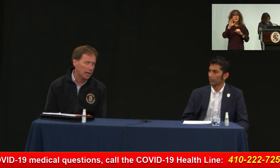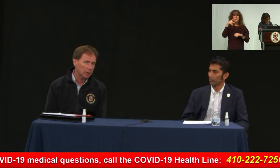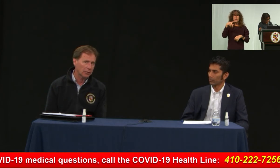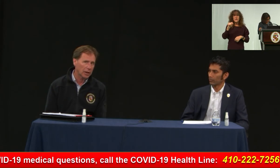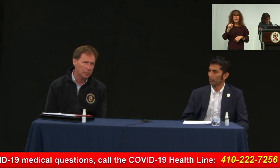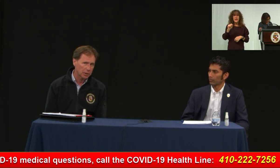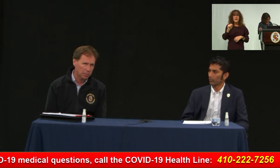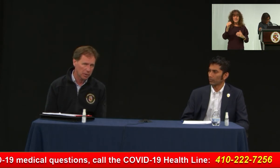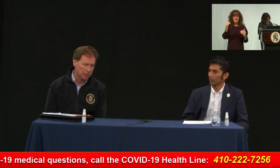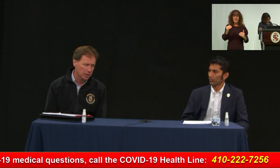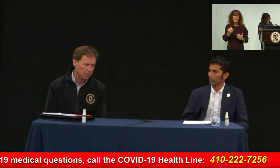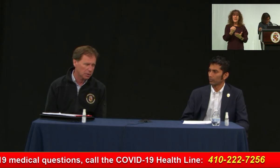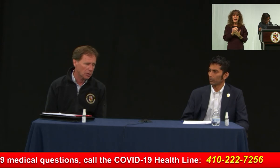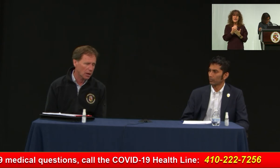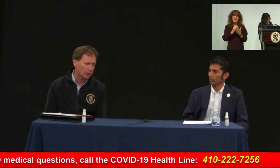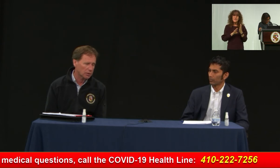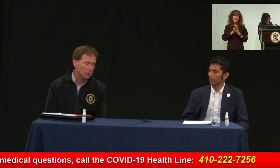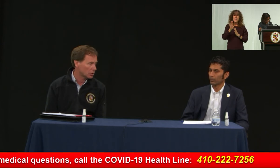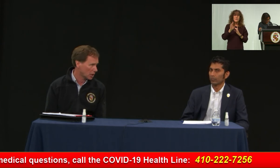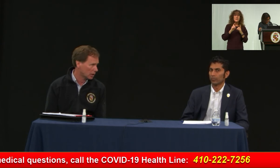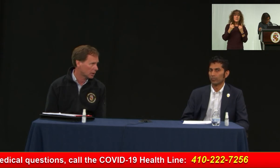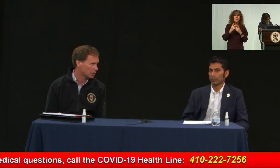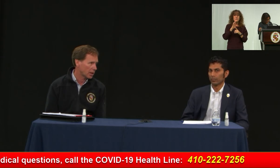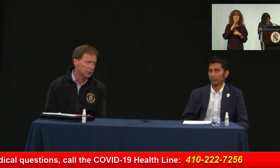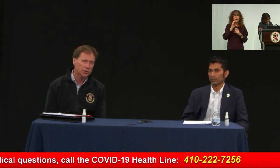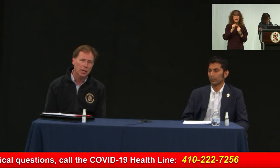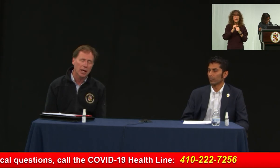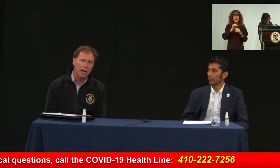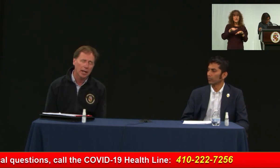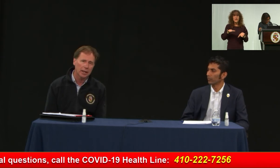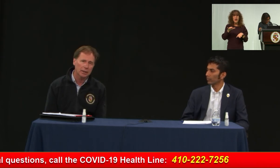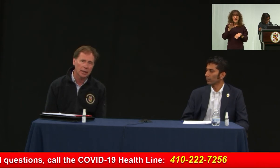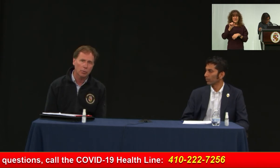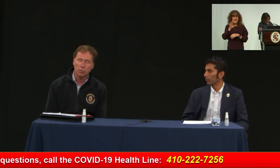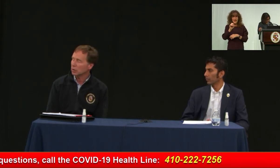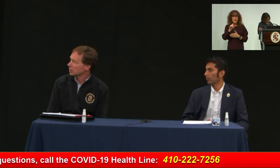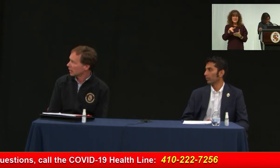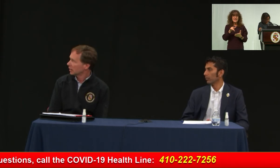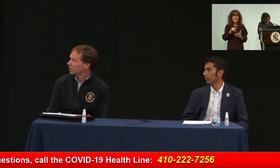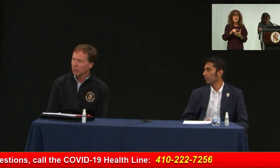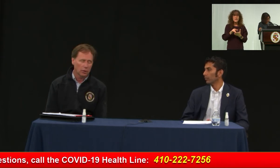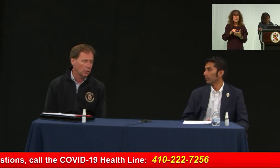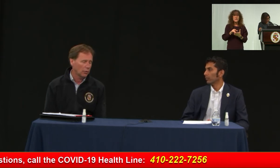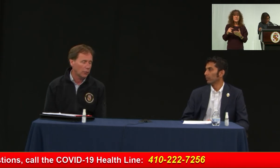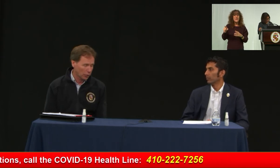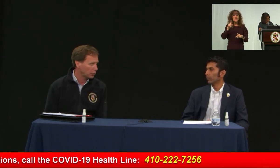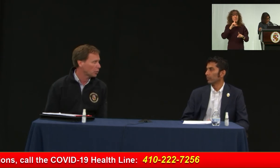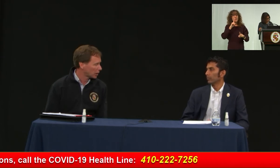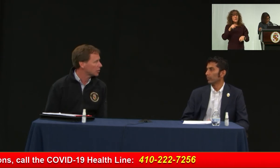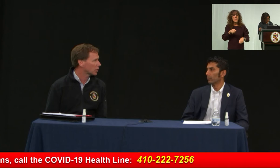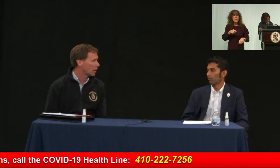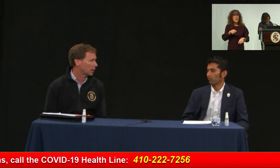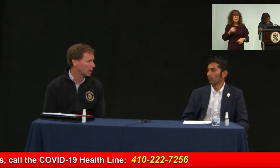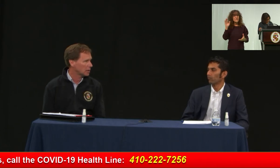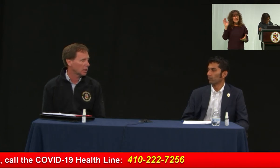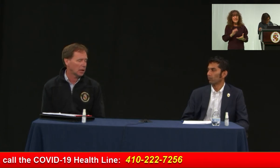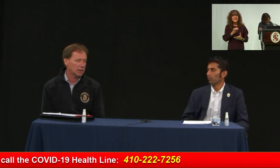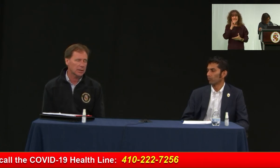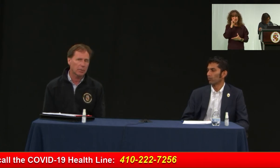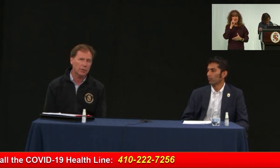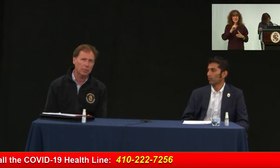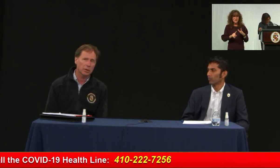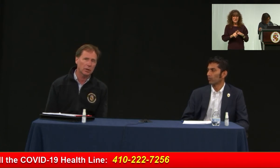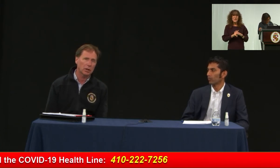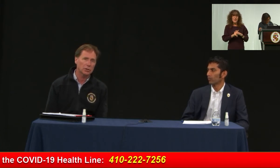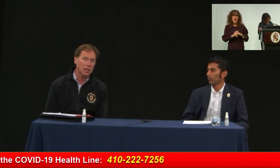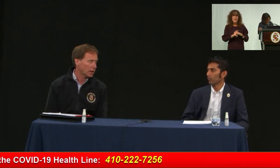Our economic development department has been talking to the child care centers, and they report that far fewer kids are coming in.